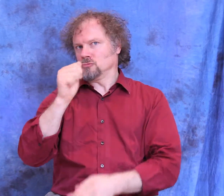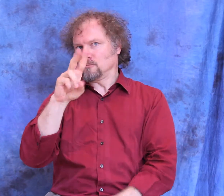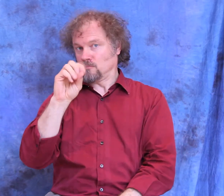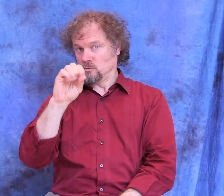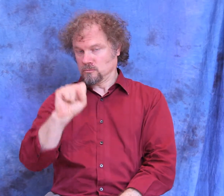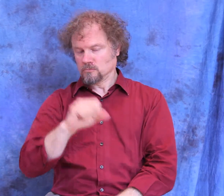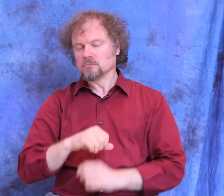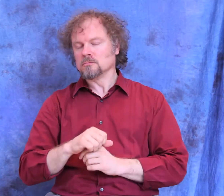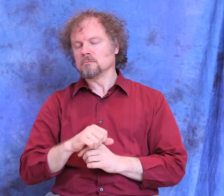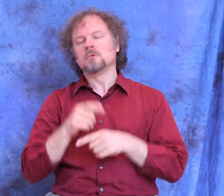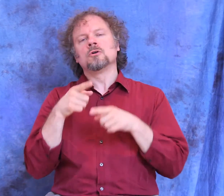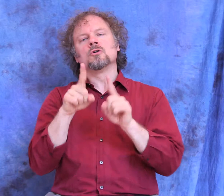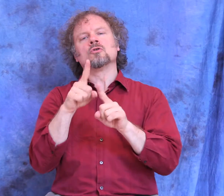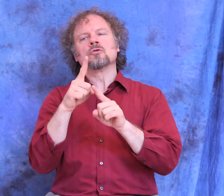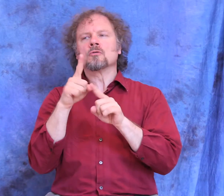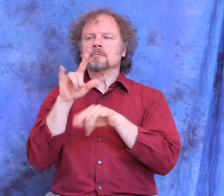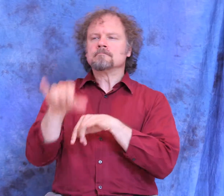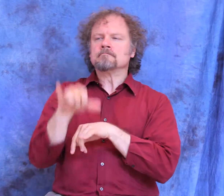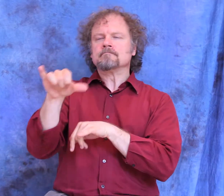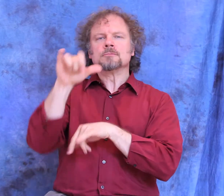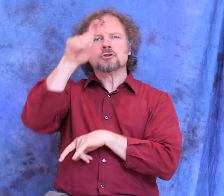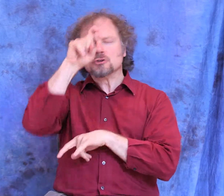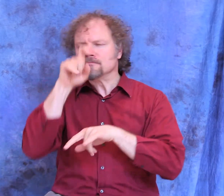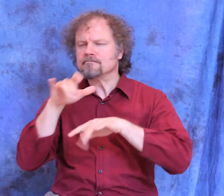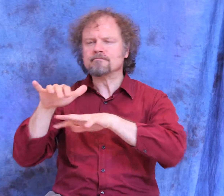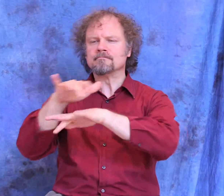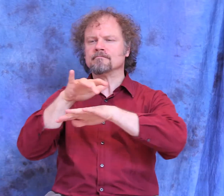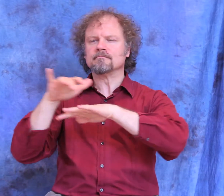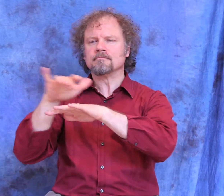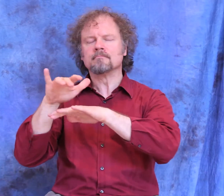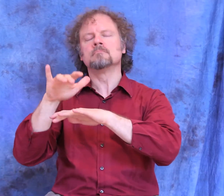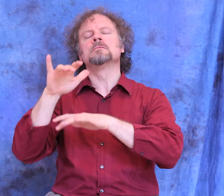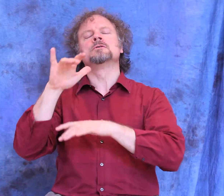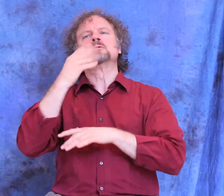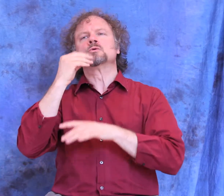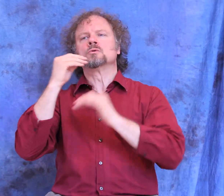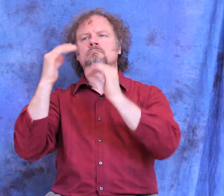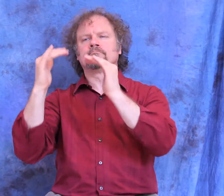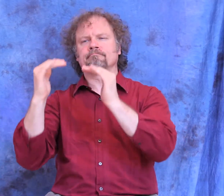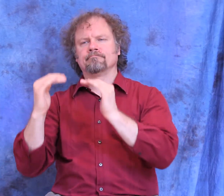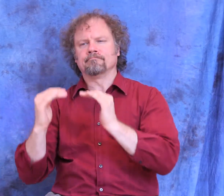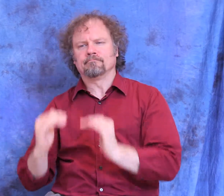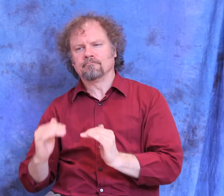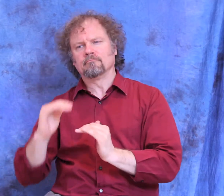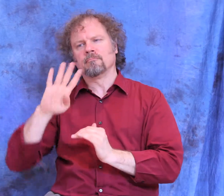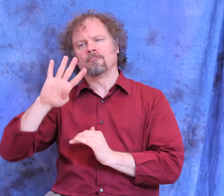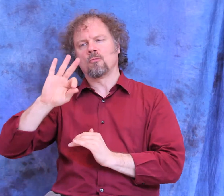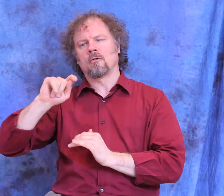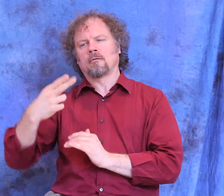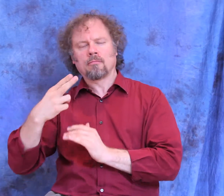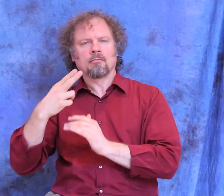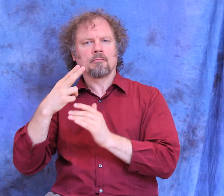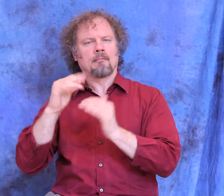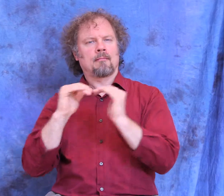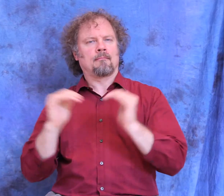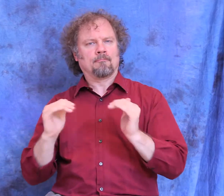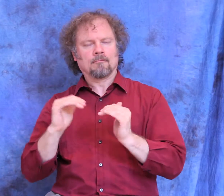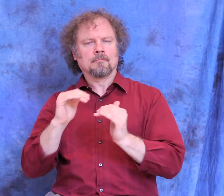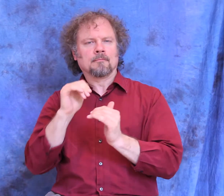During the years they were in Egypt, the Jews sank to the 49th level of spiritual impurity. God took us out